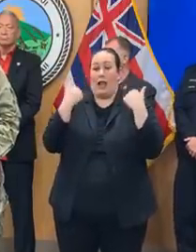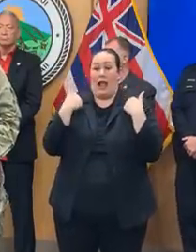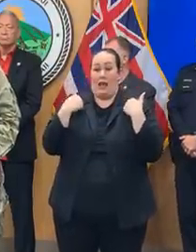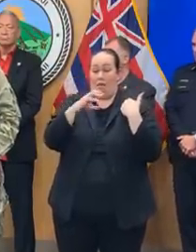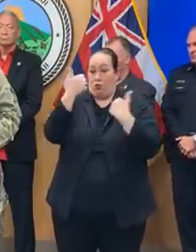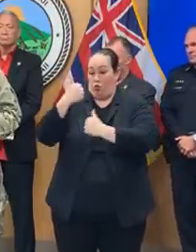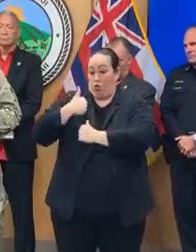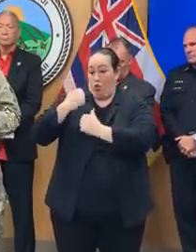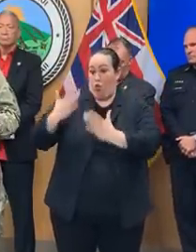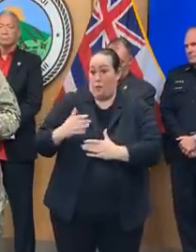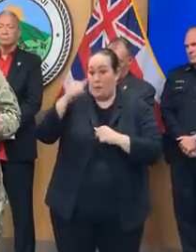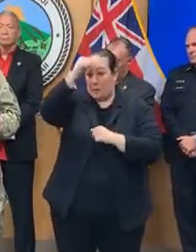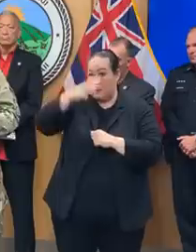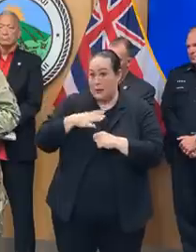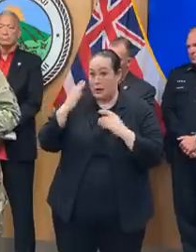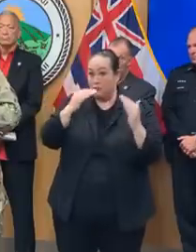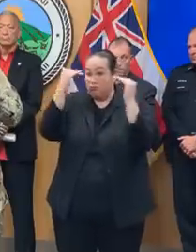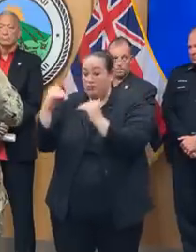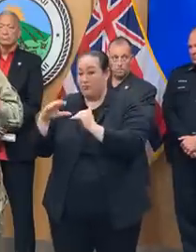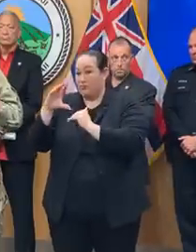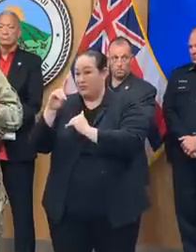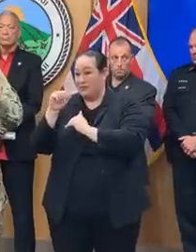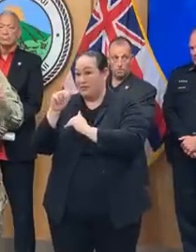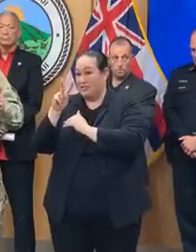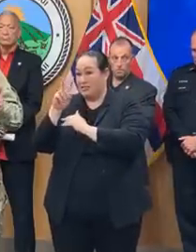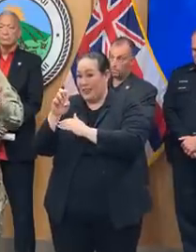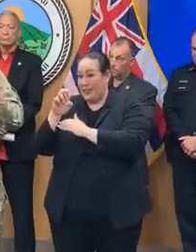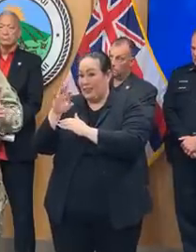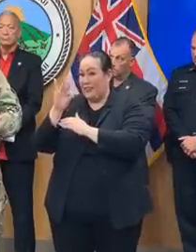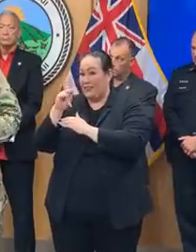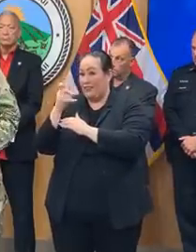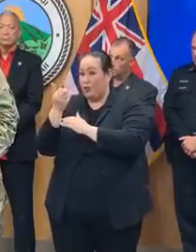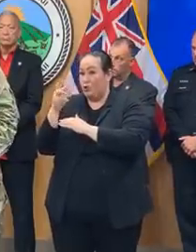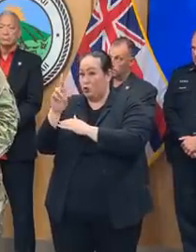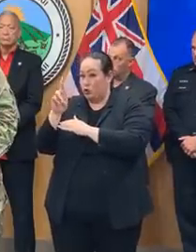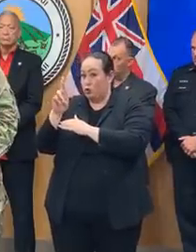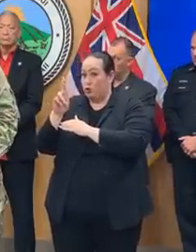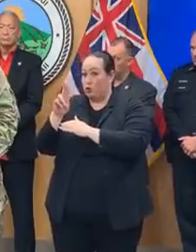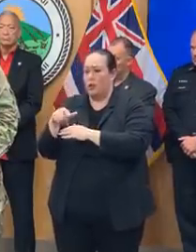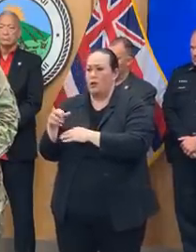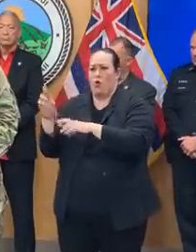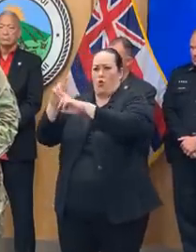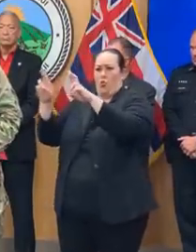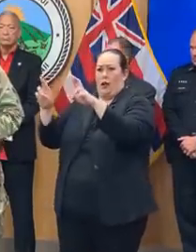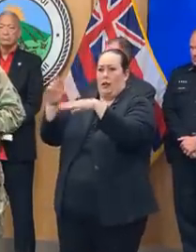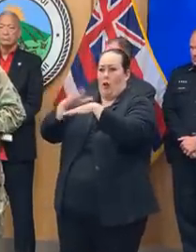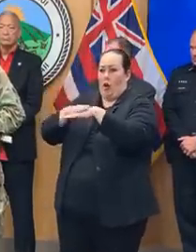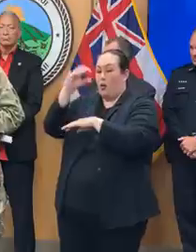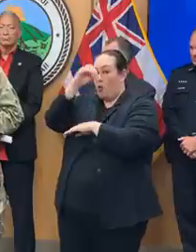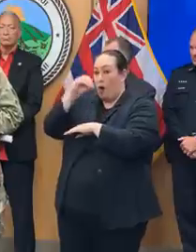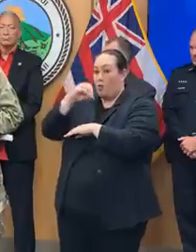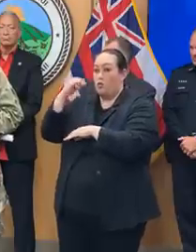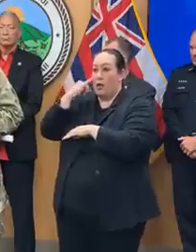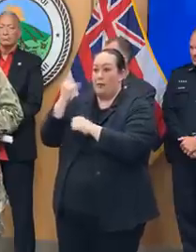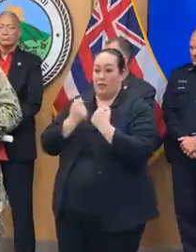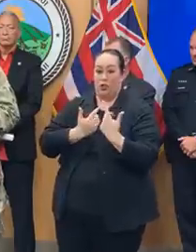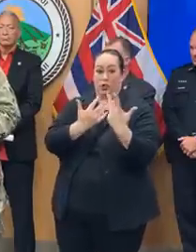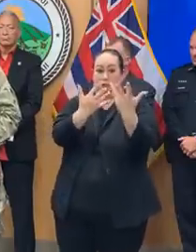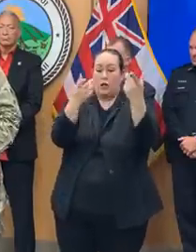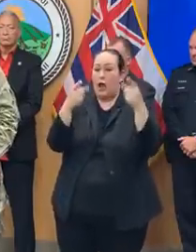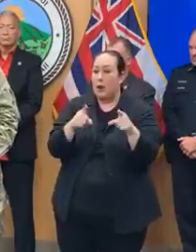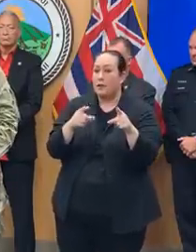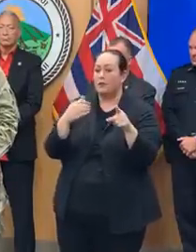Fielder, and the active Army has aircraft that are on status, standing by on Oahu, just in case a fire breaks out that exceeds our capacity.